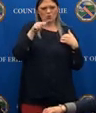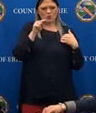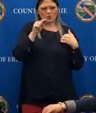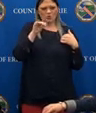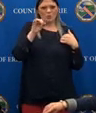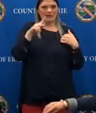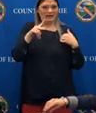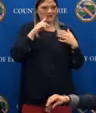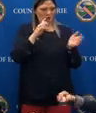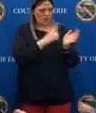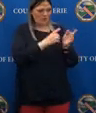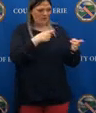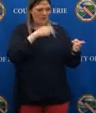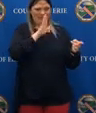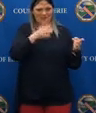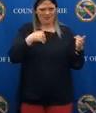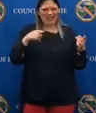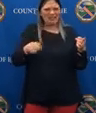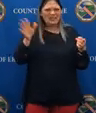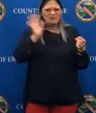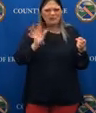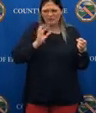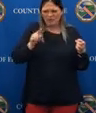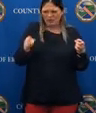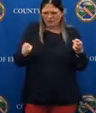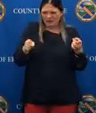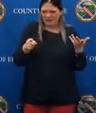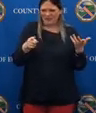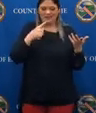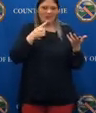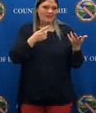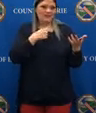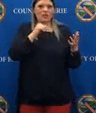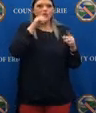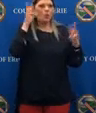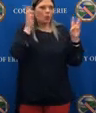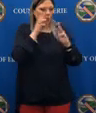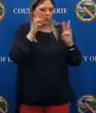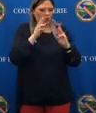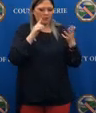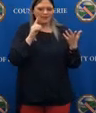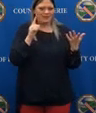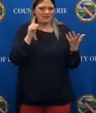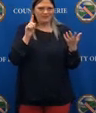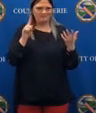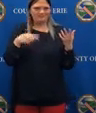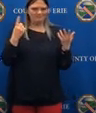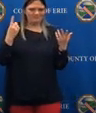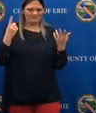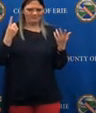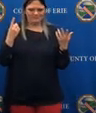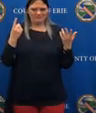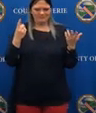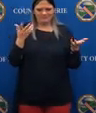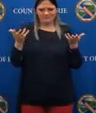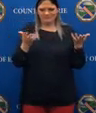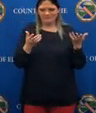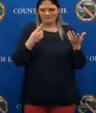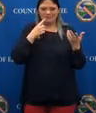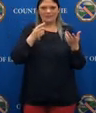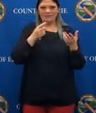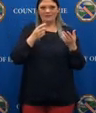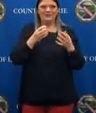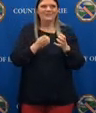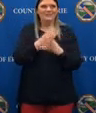Sure, thanks. Doc's I've never had Krupnik. But she shouldn't have to worry. All it does is grow hair